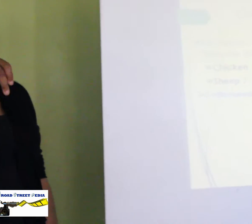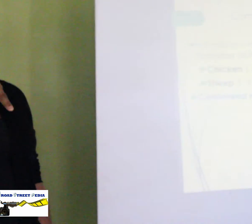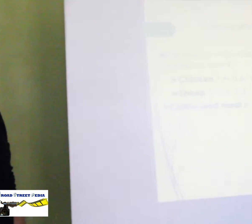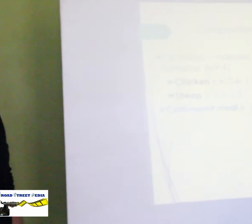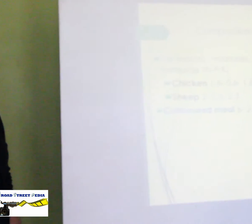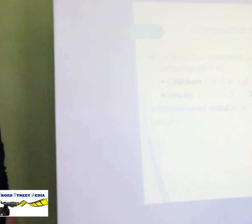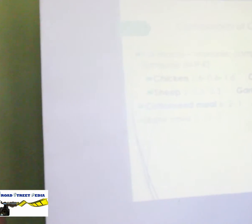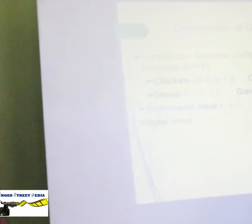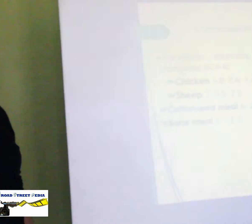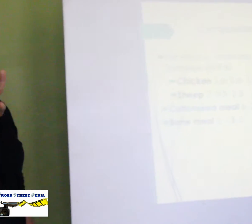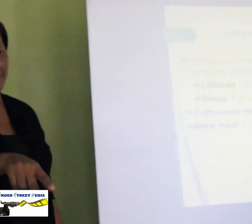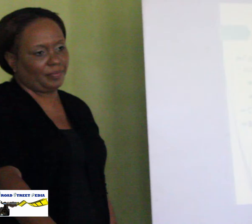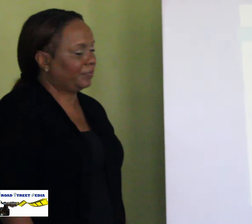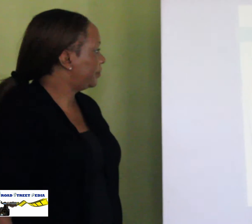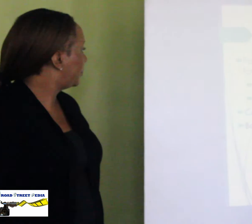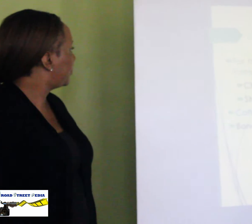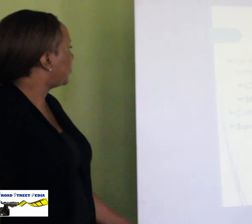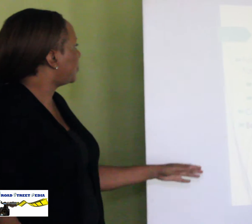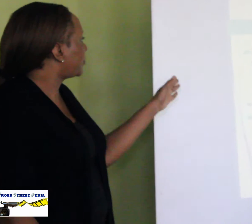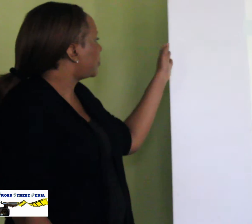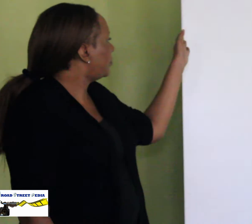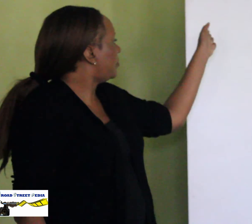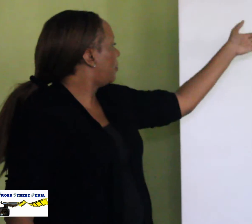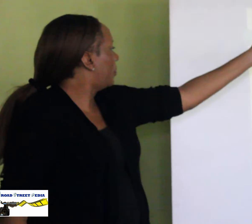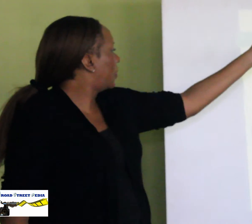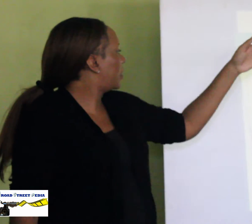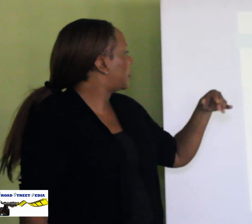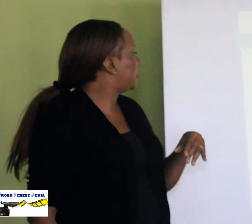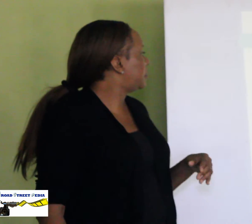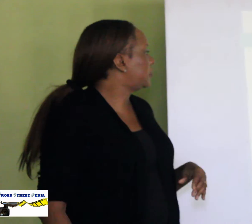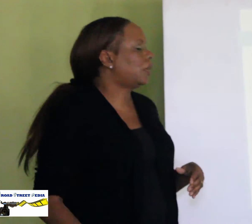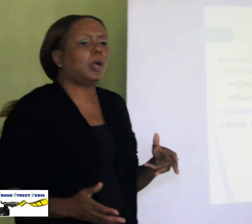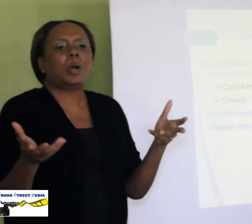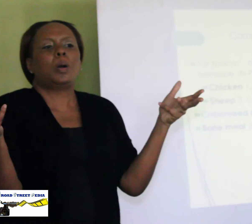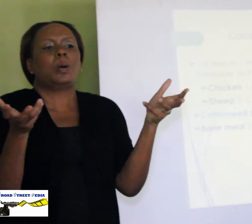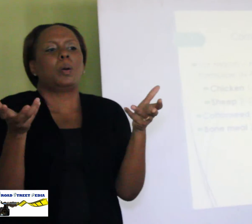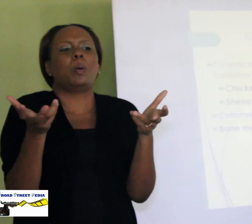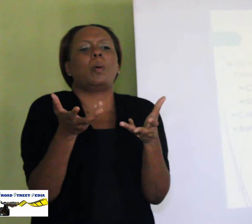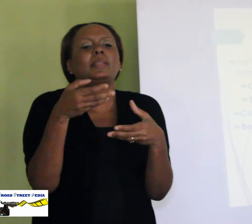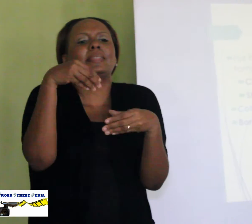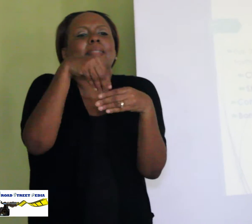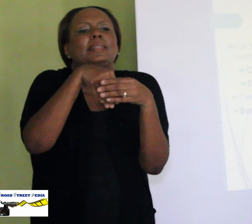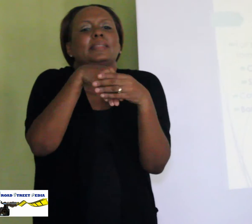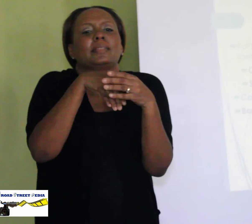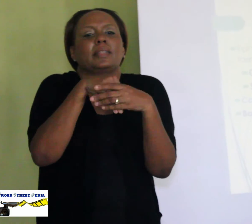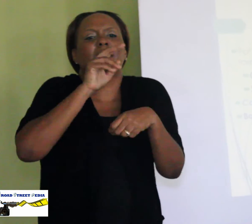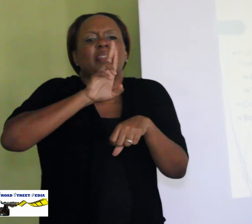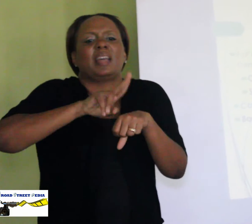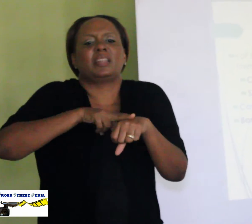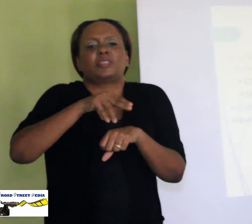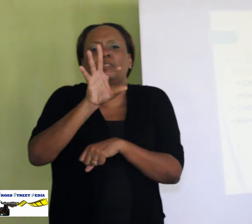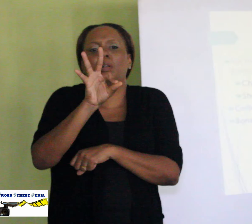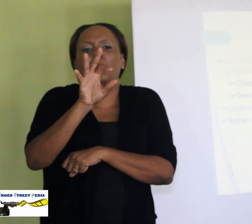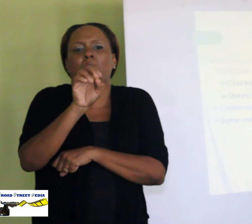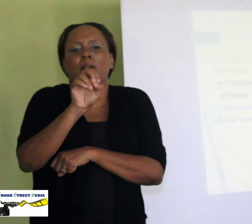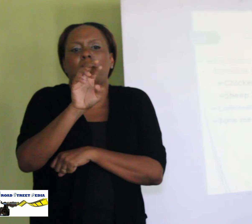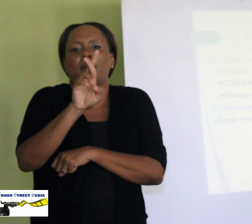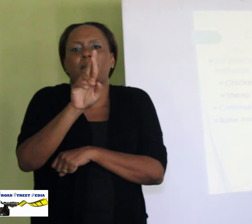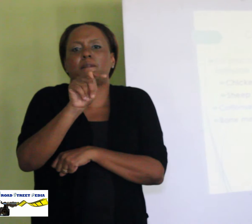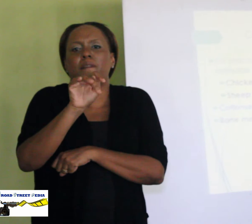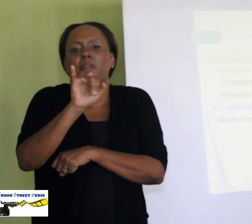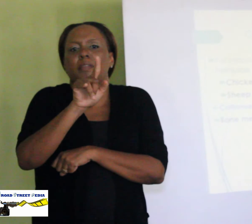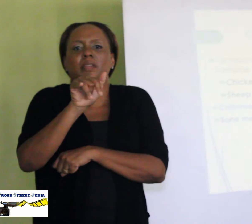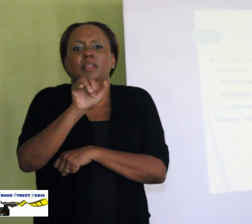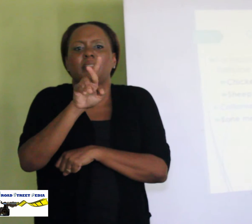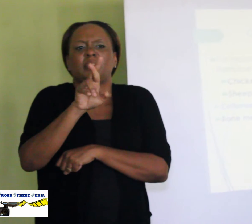composition of organic fertilizers. As you can see, we have the same numbers here in the ratio. We have